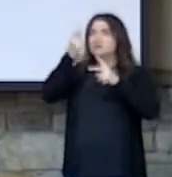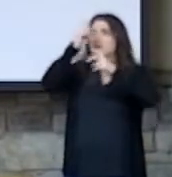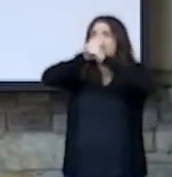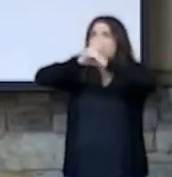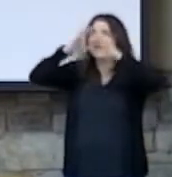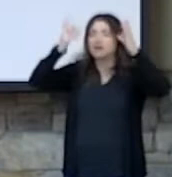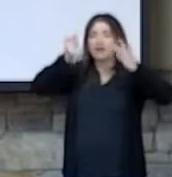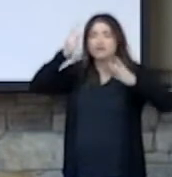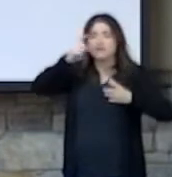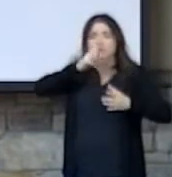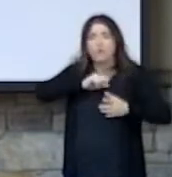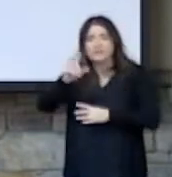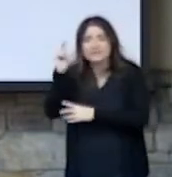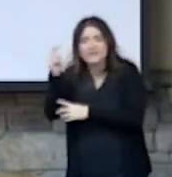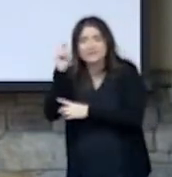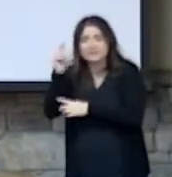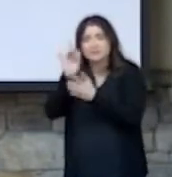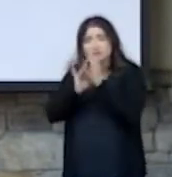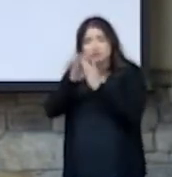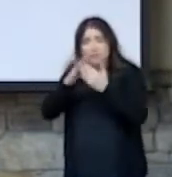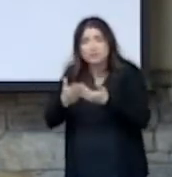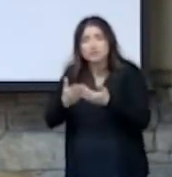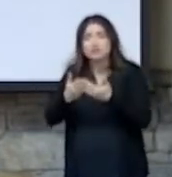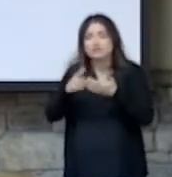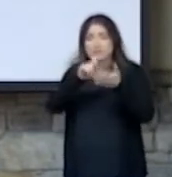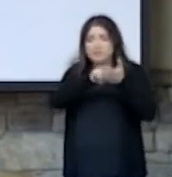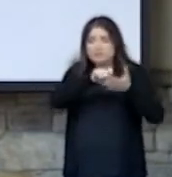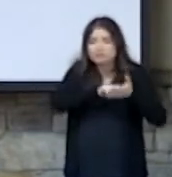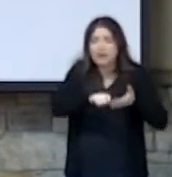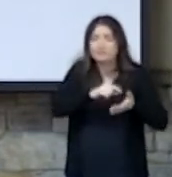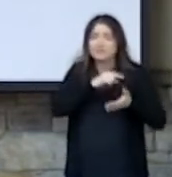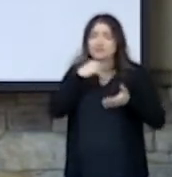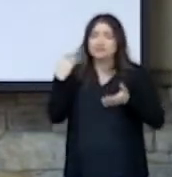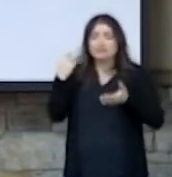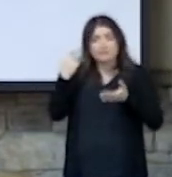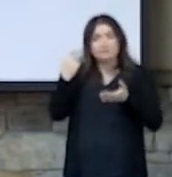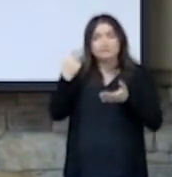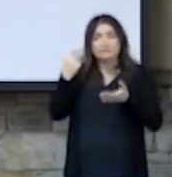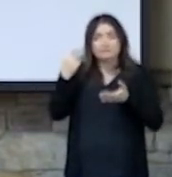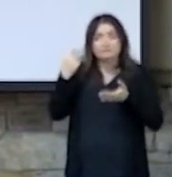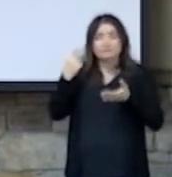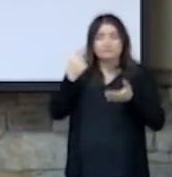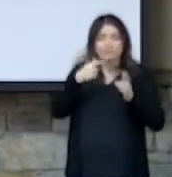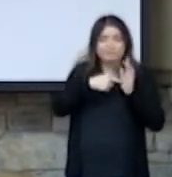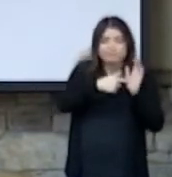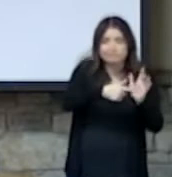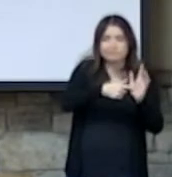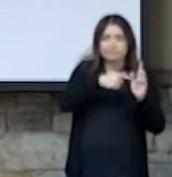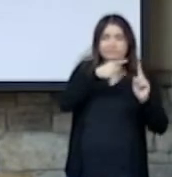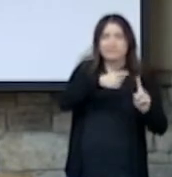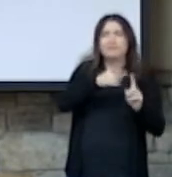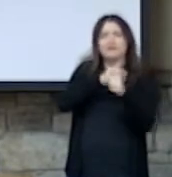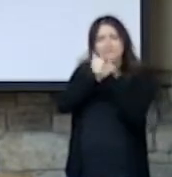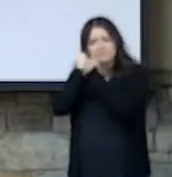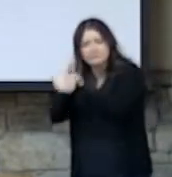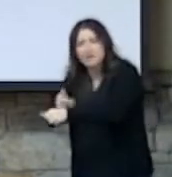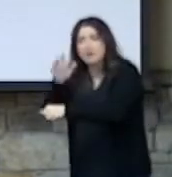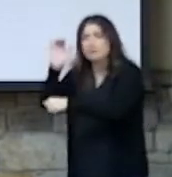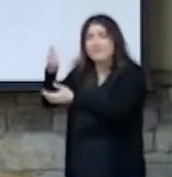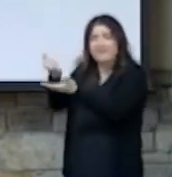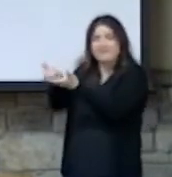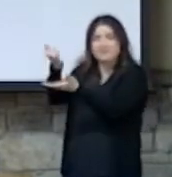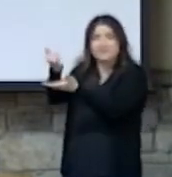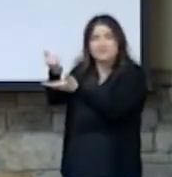Testament scripture that the scribes and the chief priests pointed Herod to. They followed that evidence to the